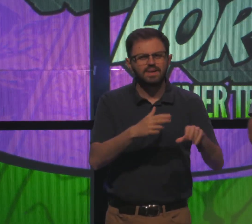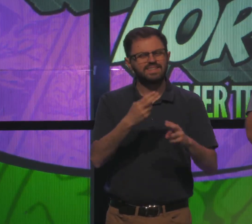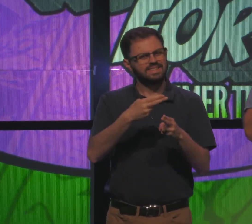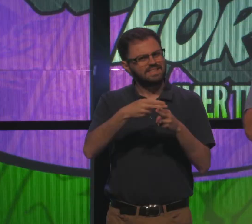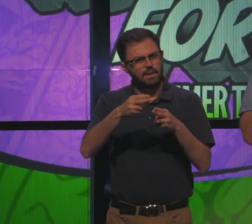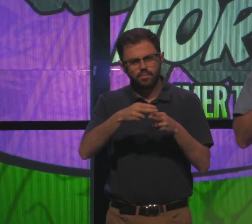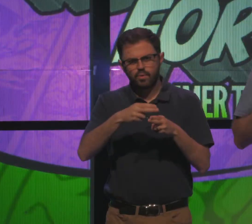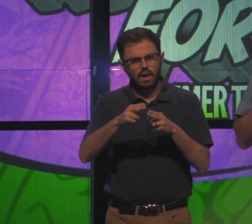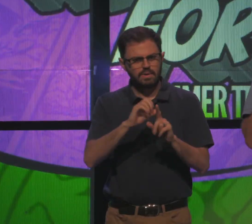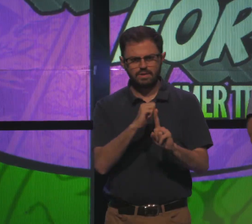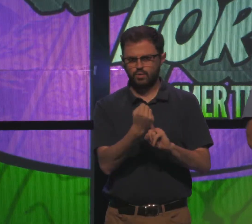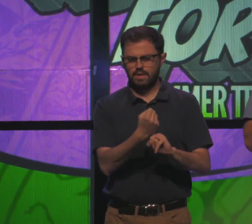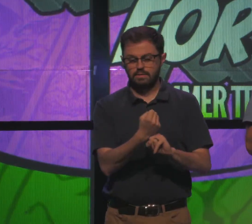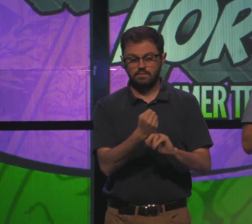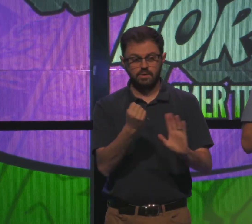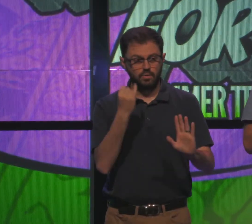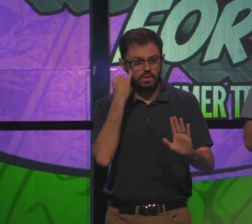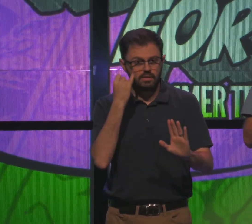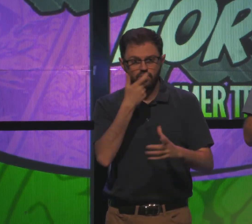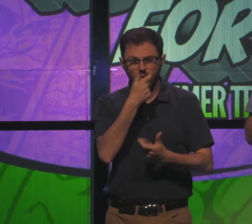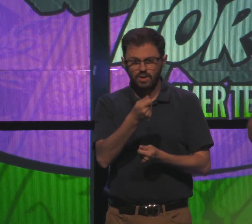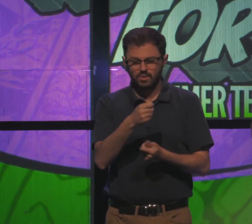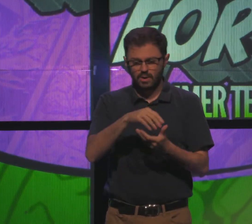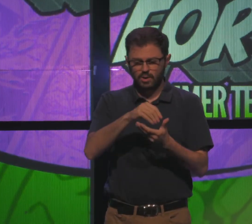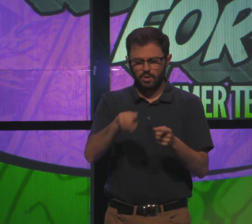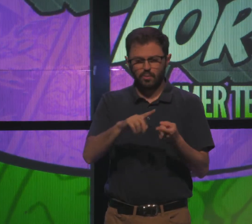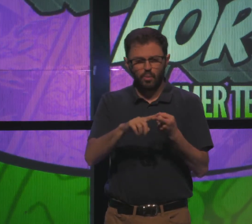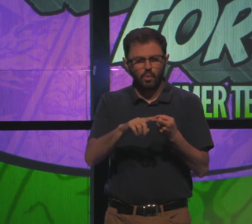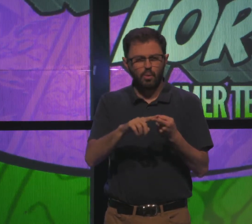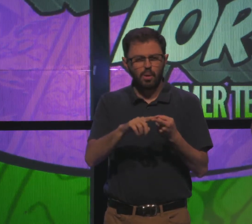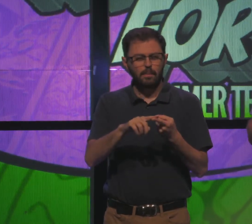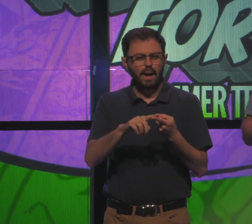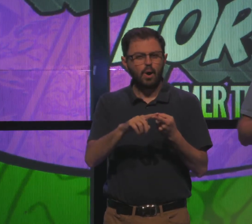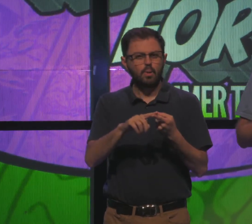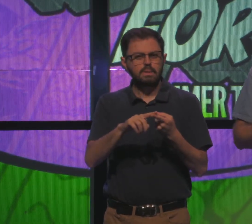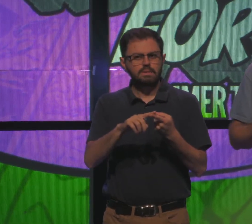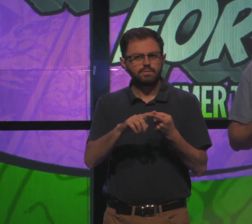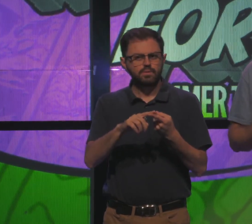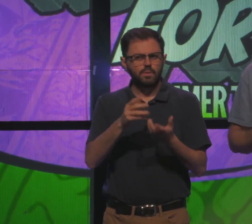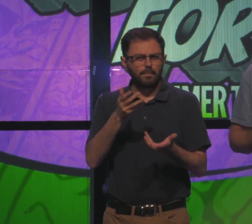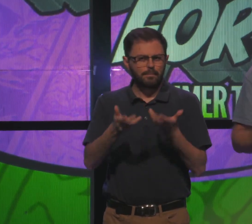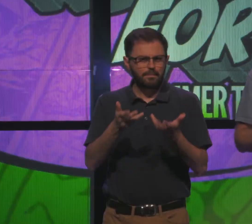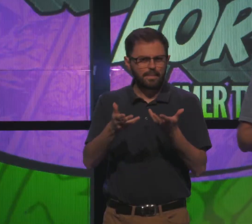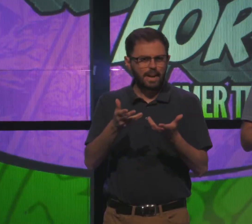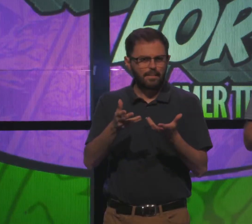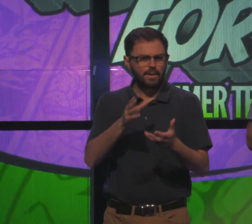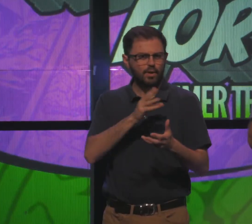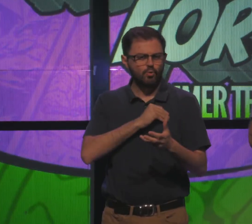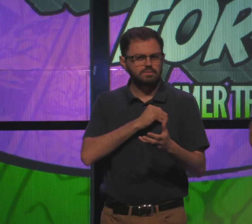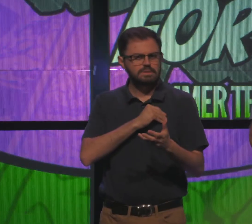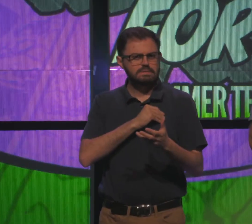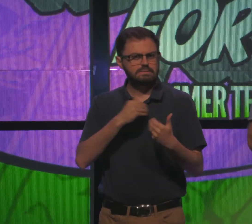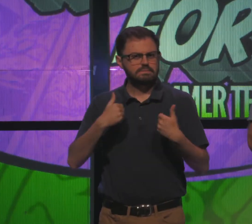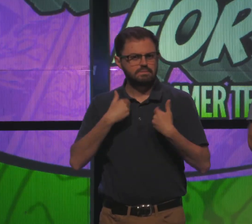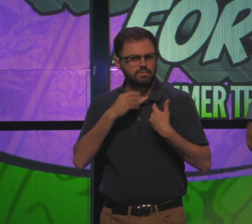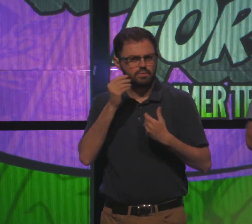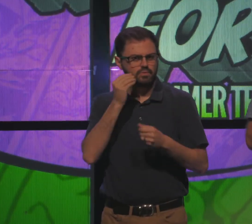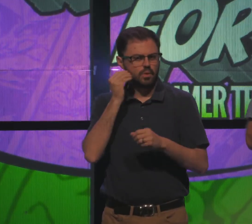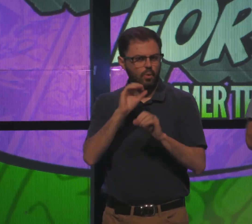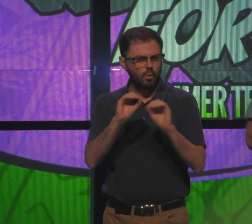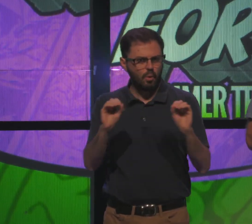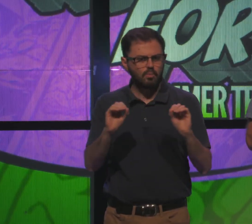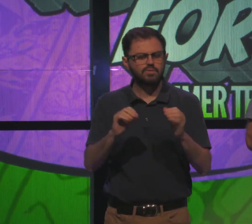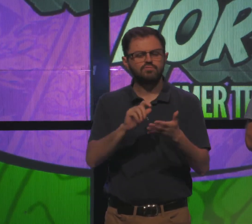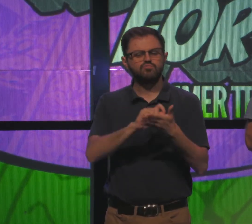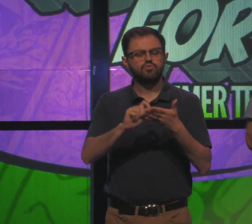circumstance. So if you're interested in learning more about that, on the back of your Connect card, write youth placement interest, okay? Are you with